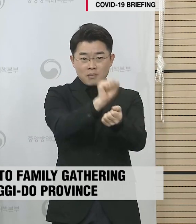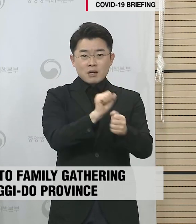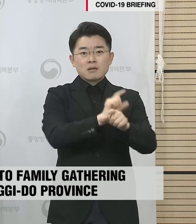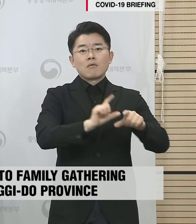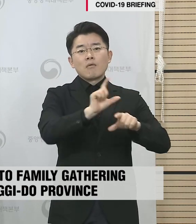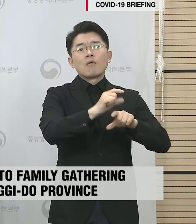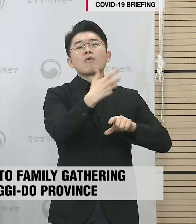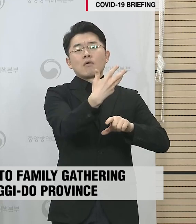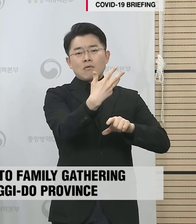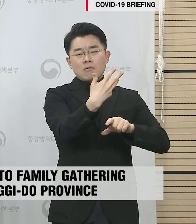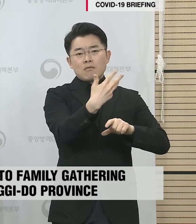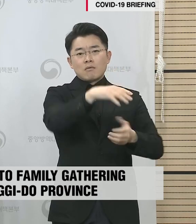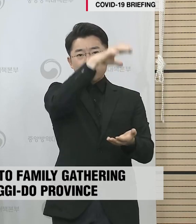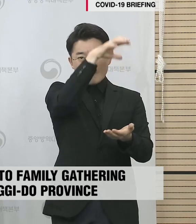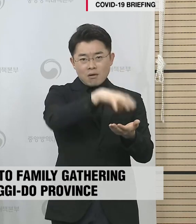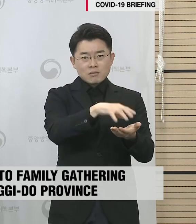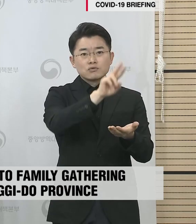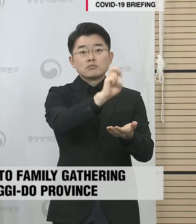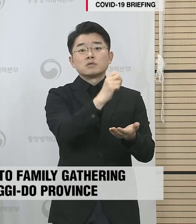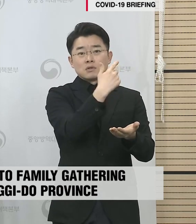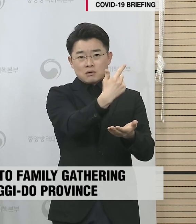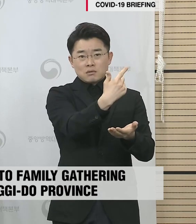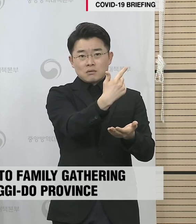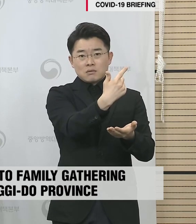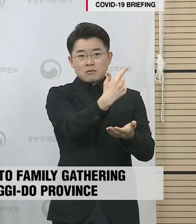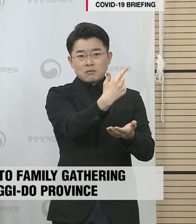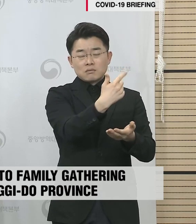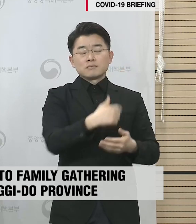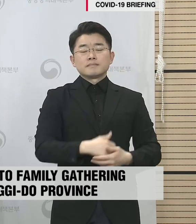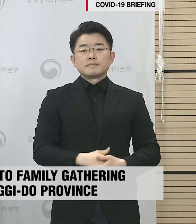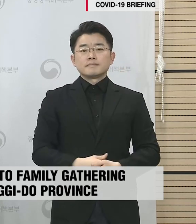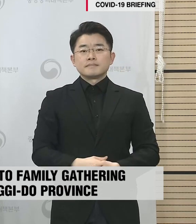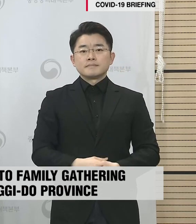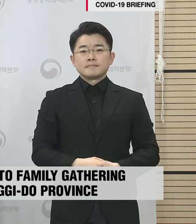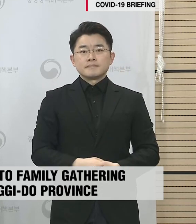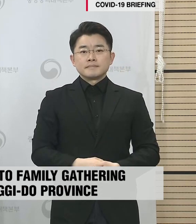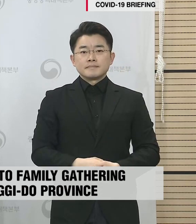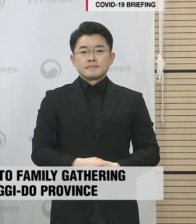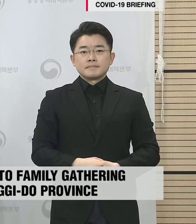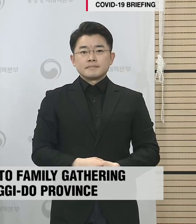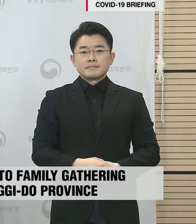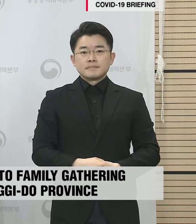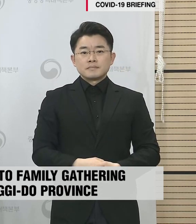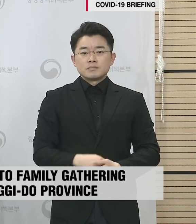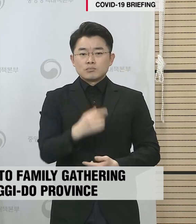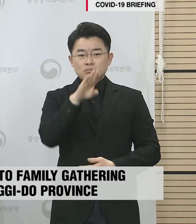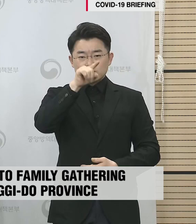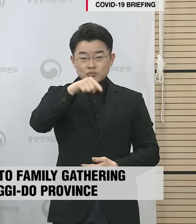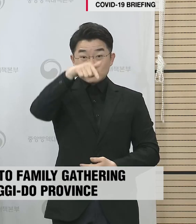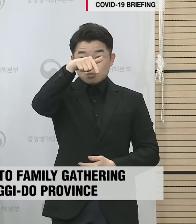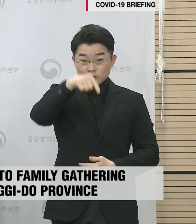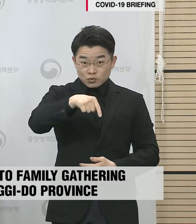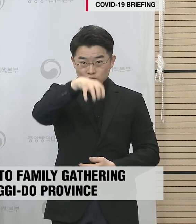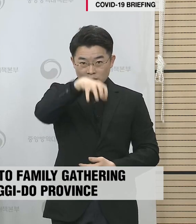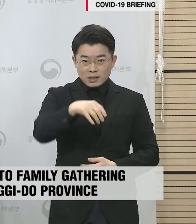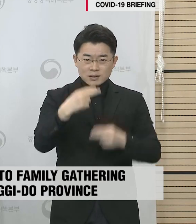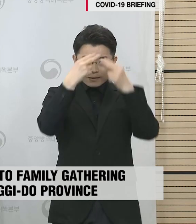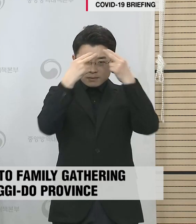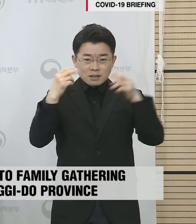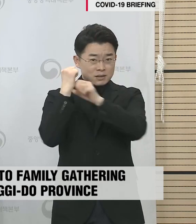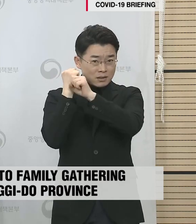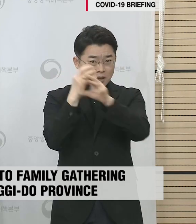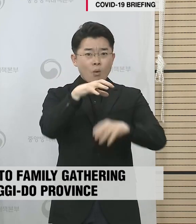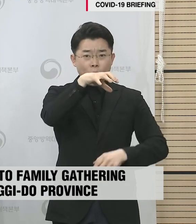a hospital, we identified additional cases, raising the total to 26. And in Busan Bukgu District,